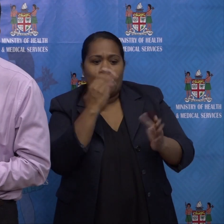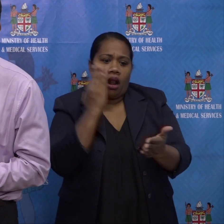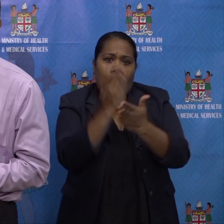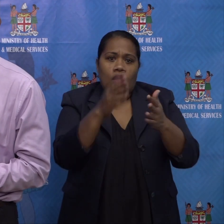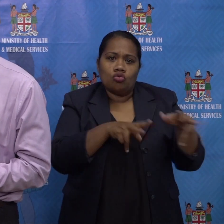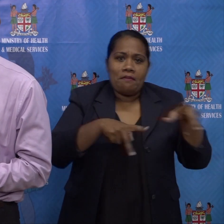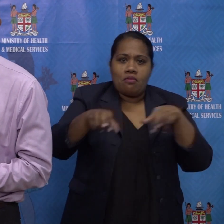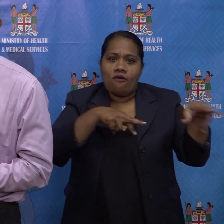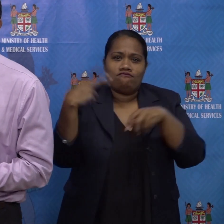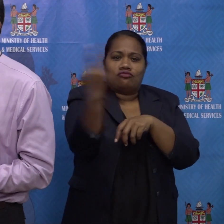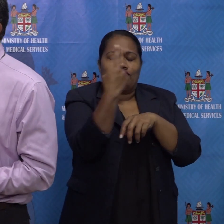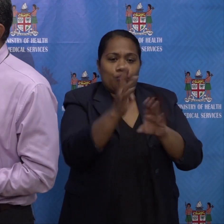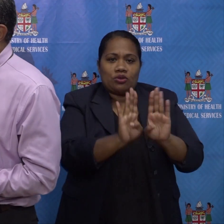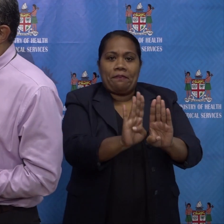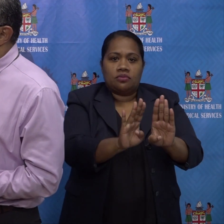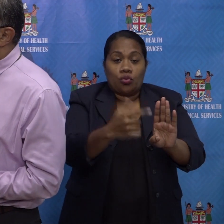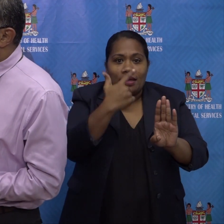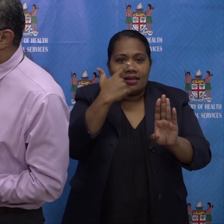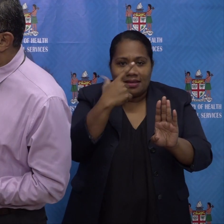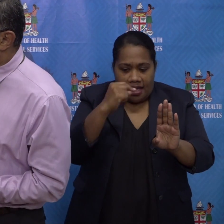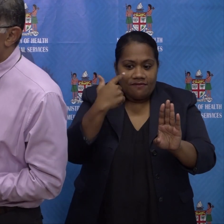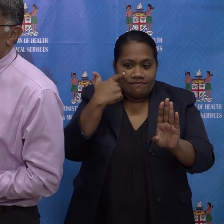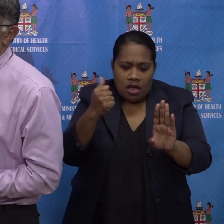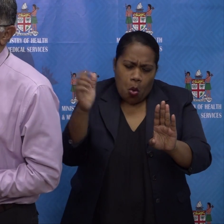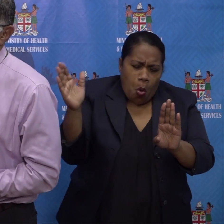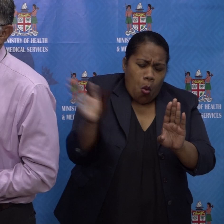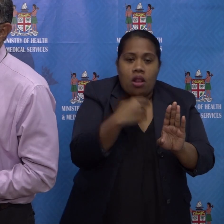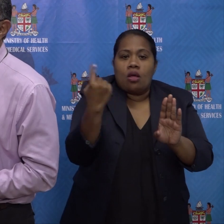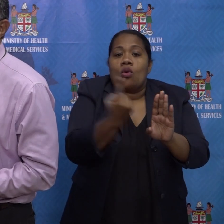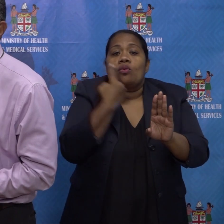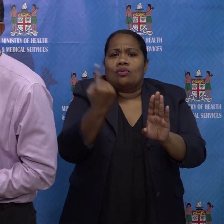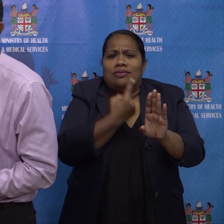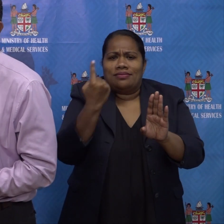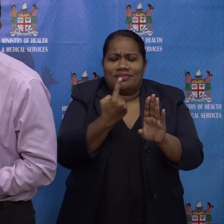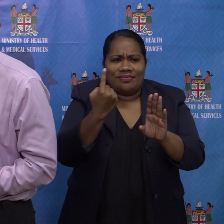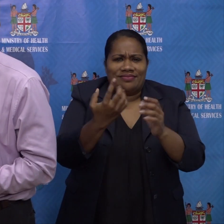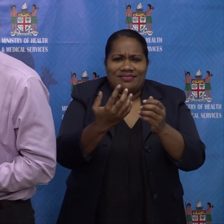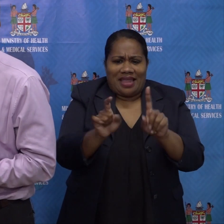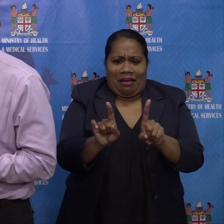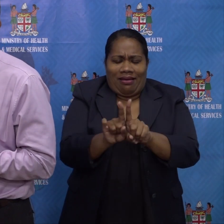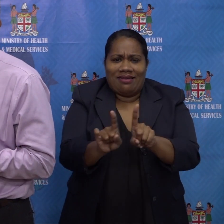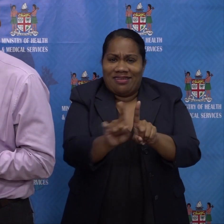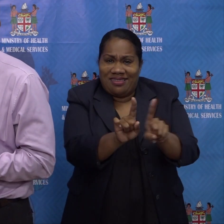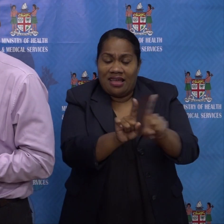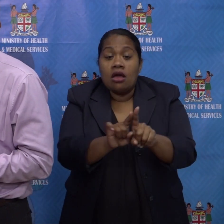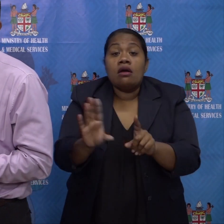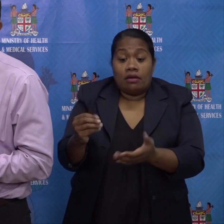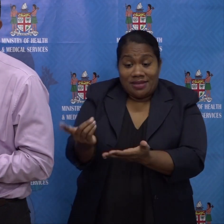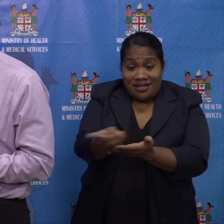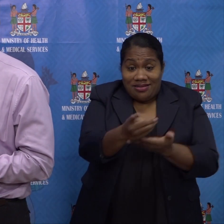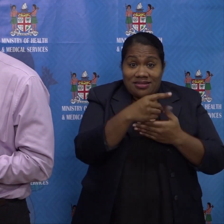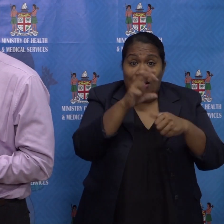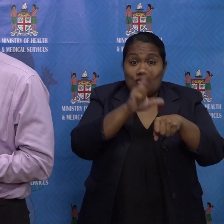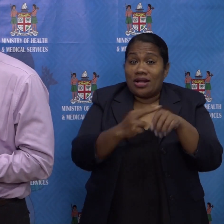find all the contacts. From the data that Dr. Tundravu just explained, we are